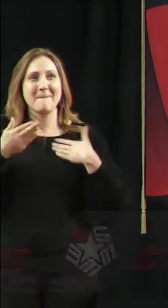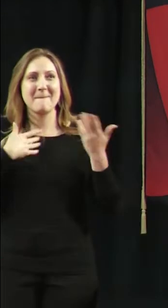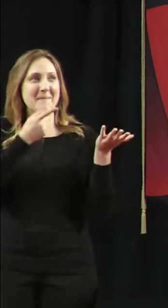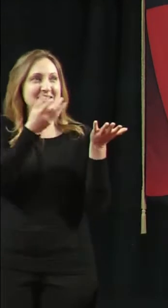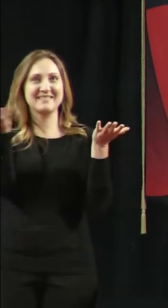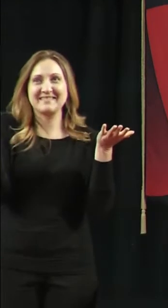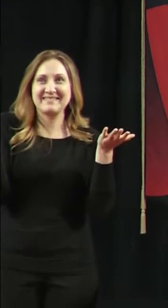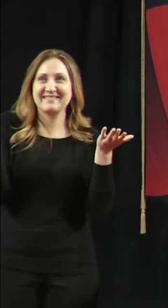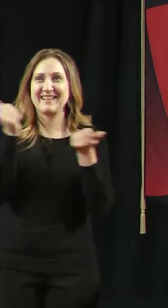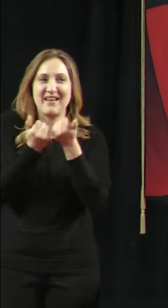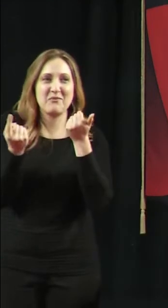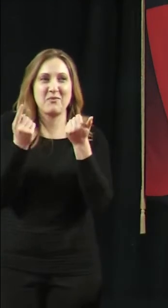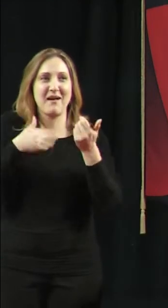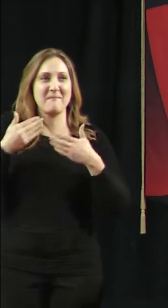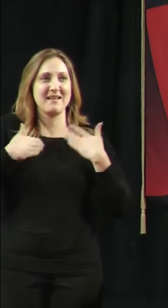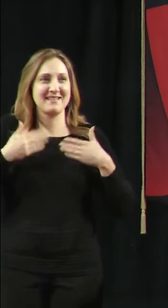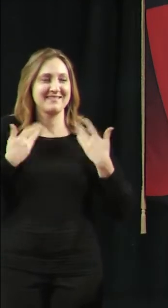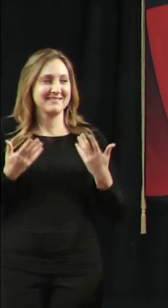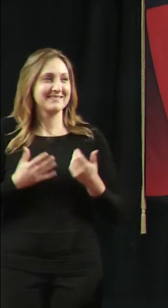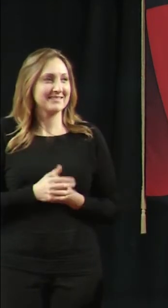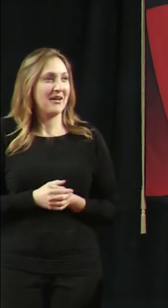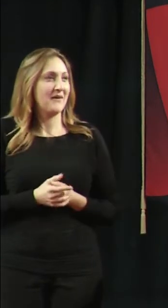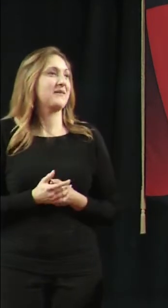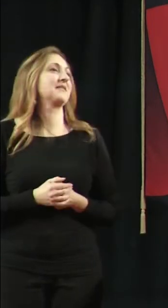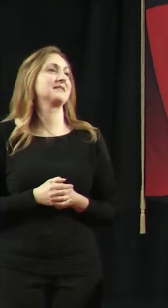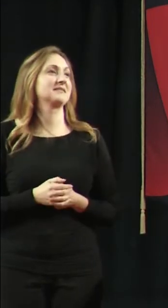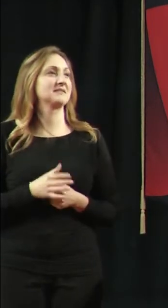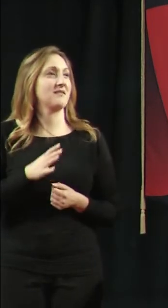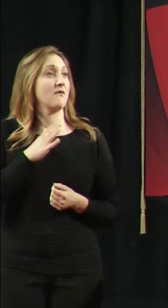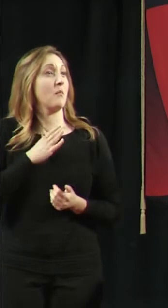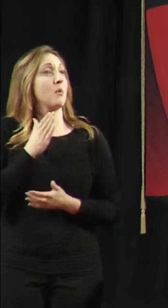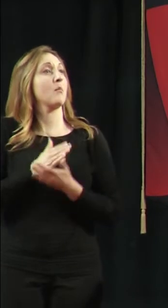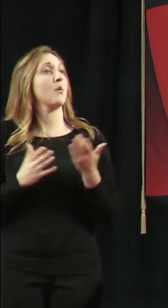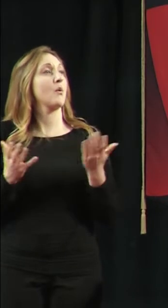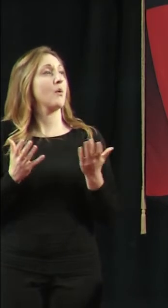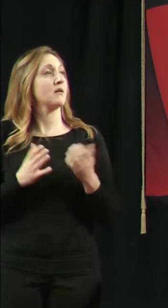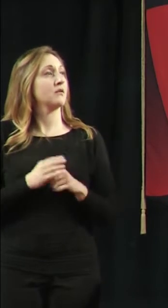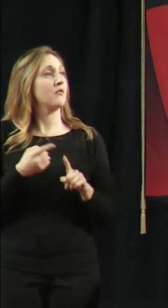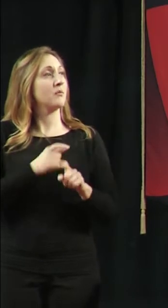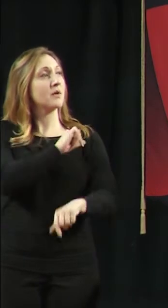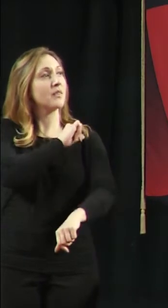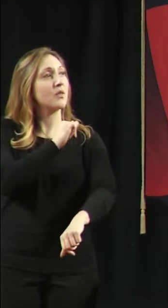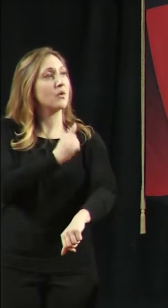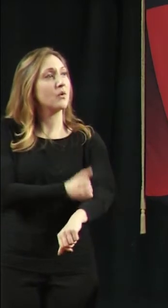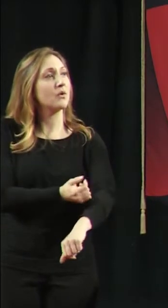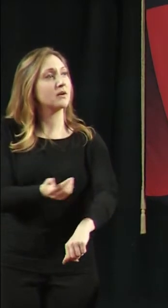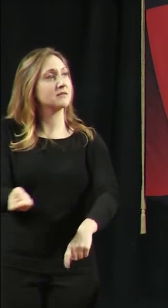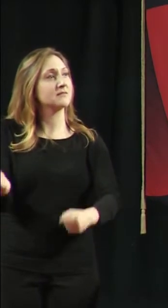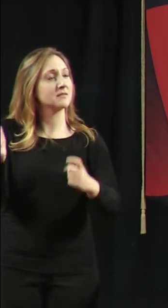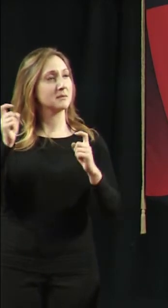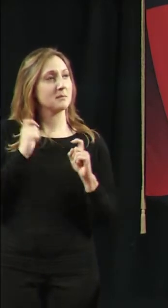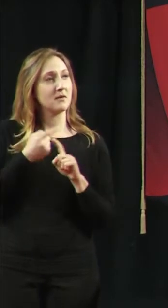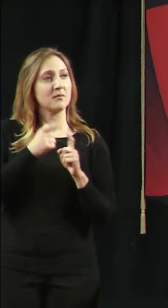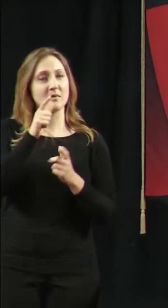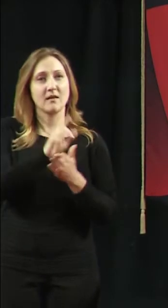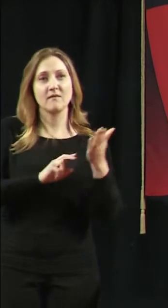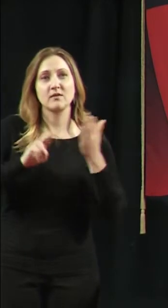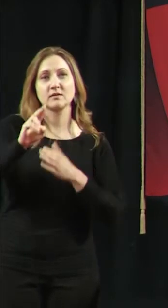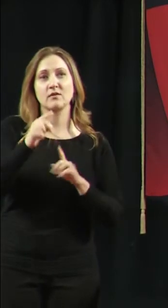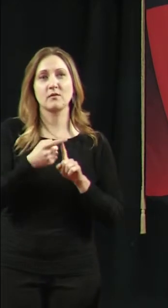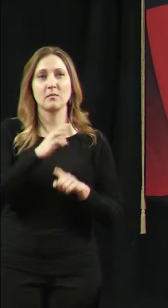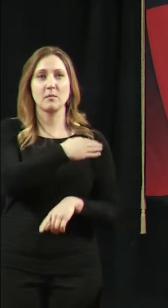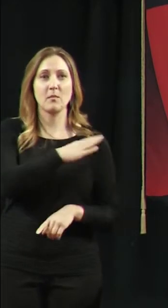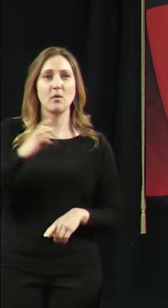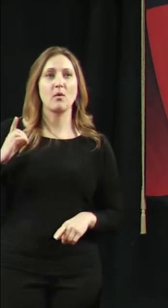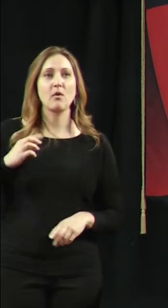everywhere. It's just fantastic. So, the formal part of this, by the authority vested in me and Lamar University by the Board of